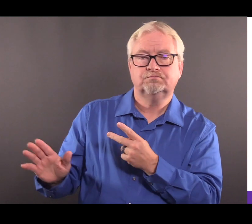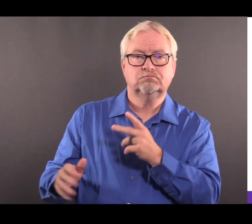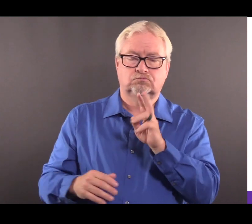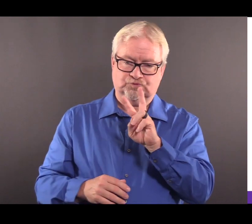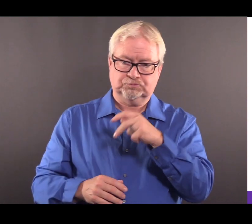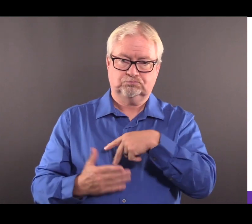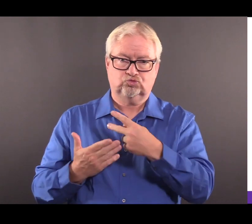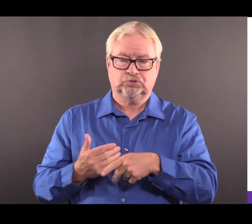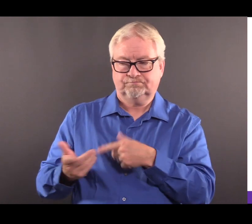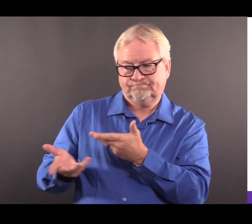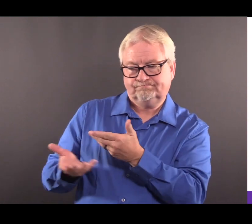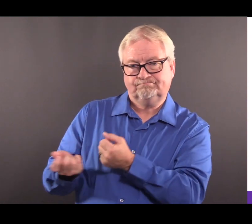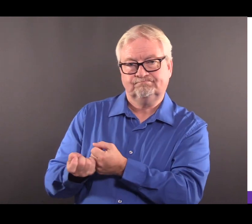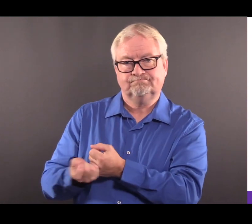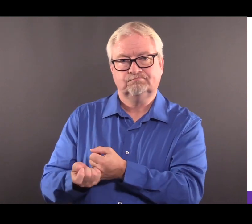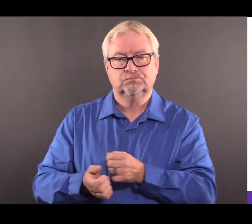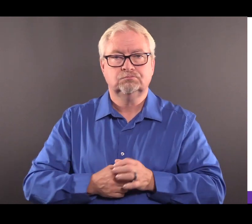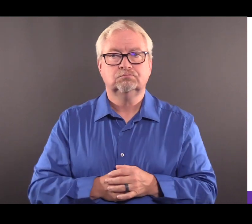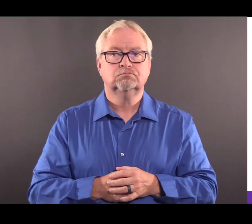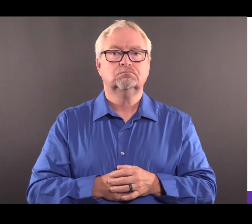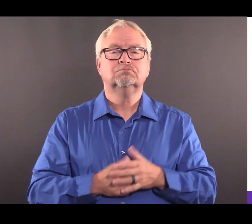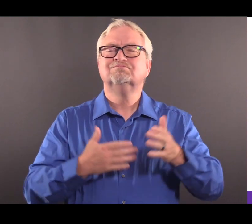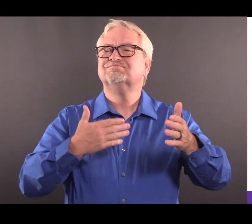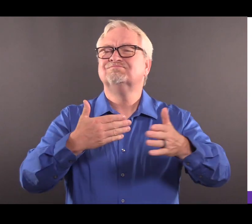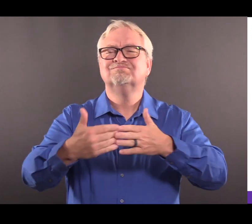denied through the VSP's program,